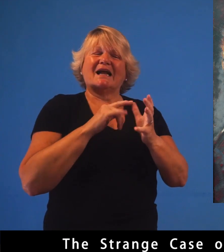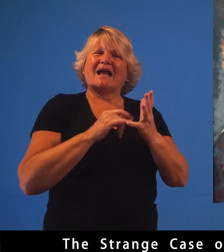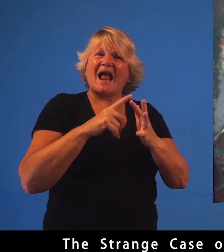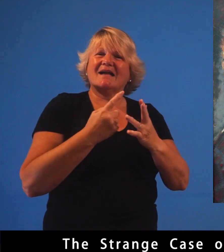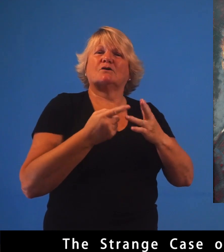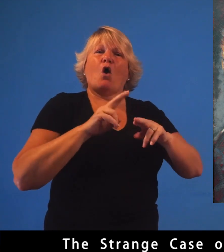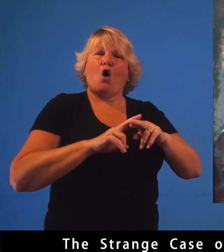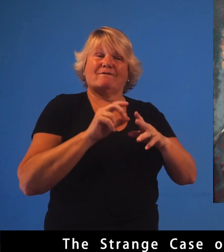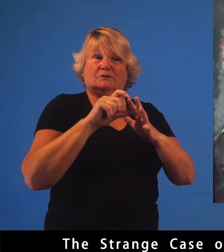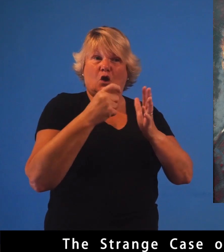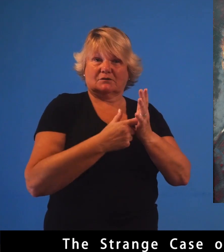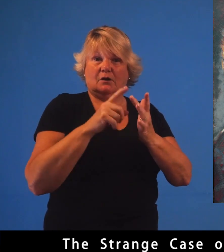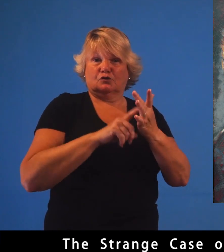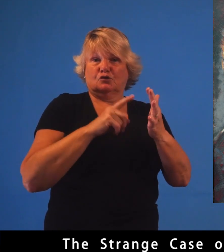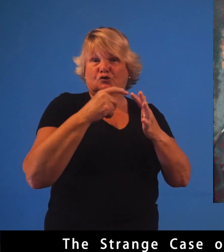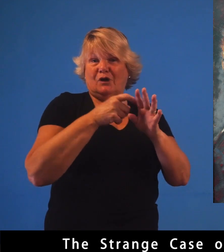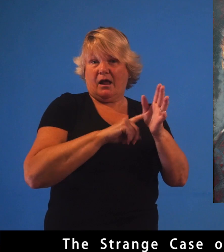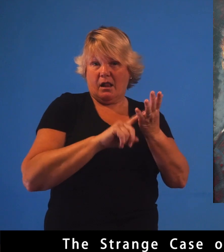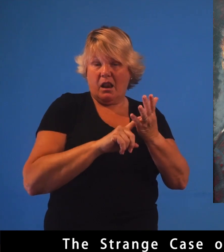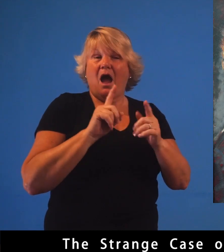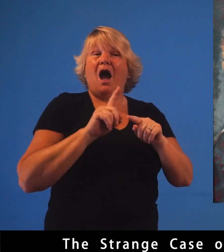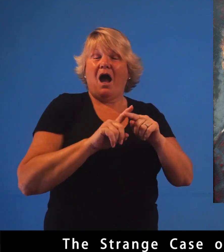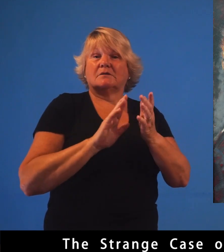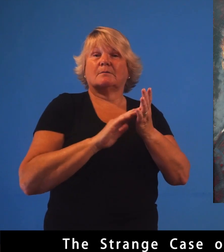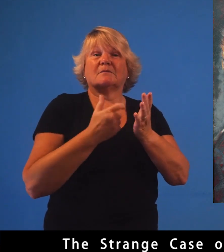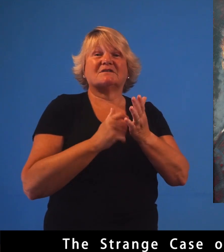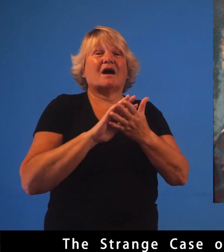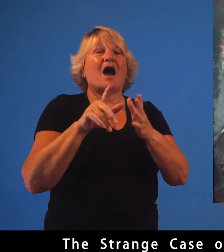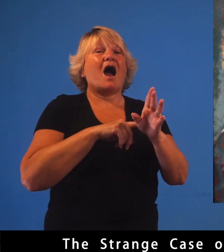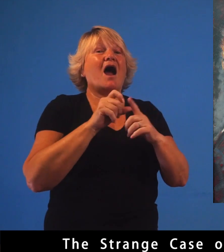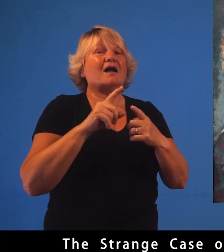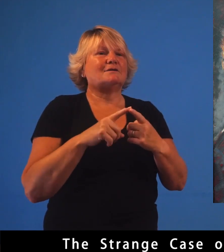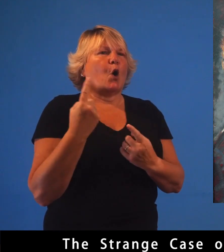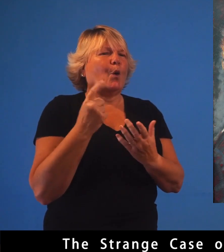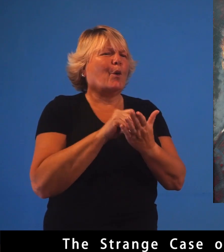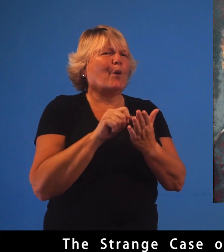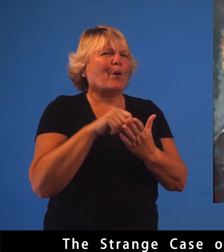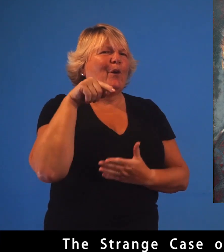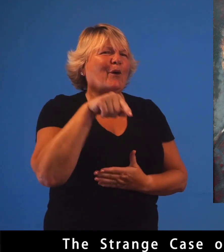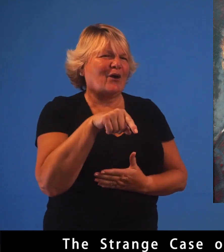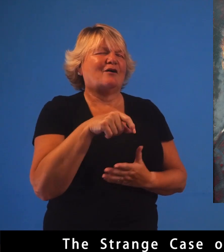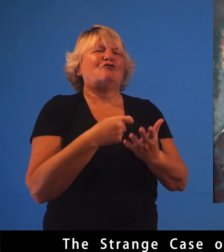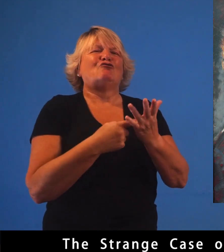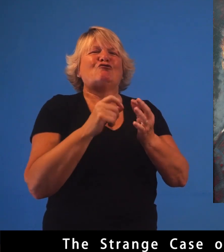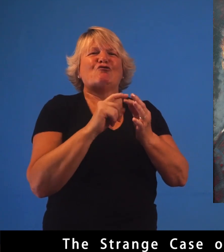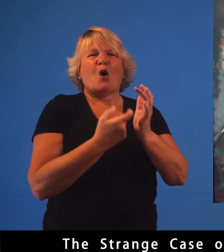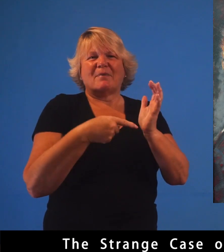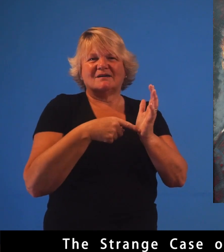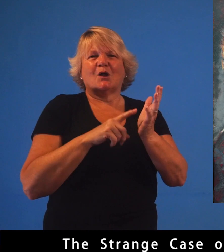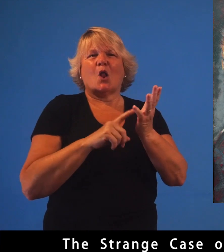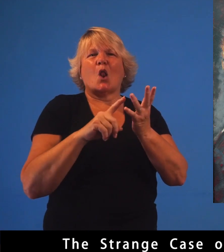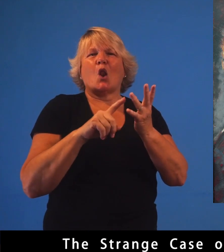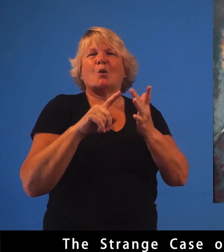The Strange Case of Dr. Jekyll and Mr. Hyde by the Scottish author Robert Louis Stevenson.